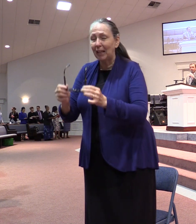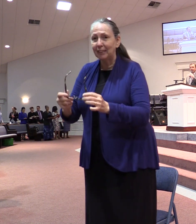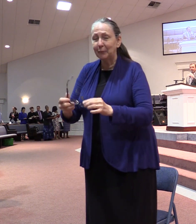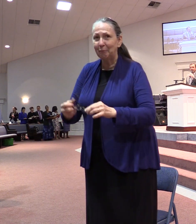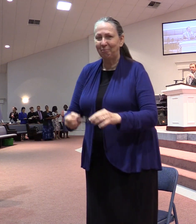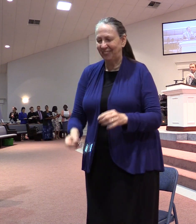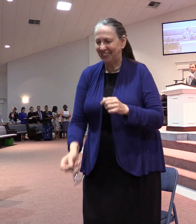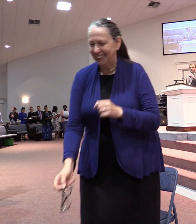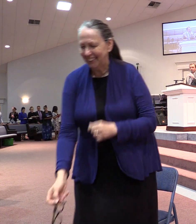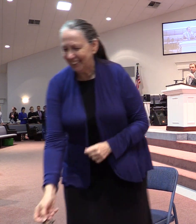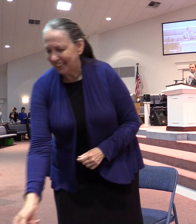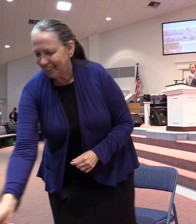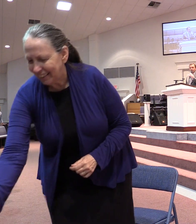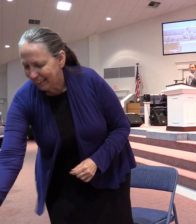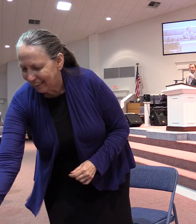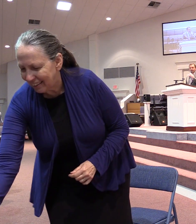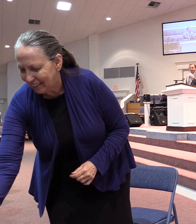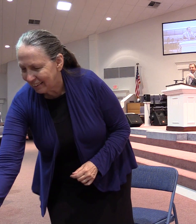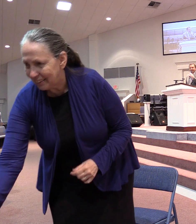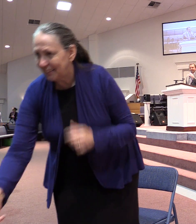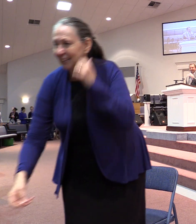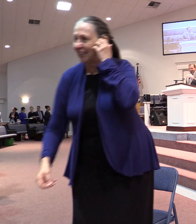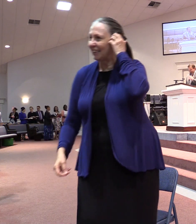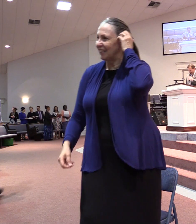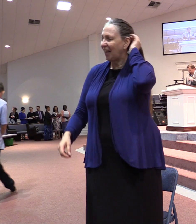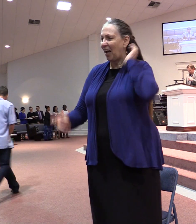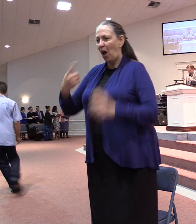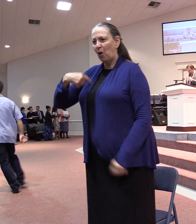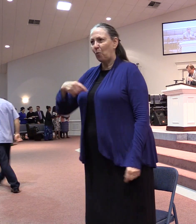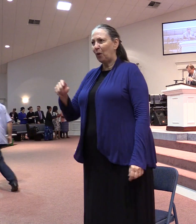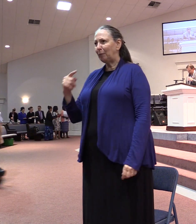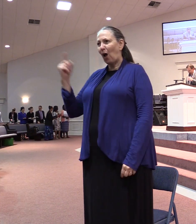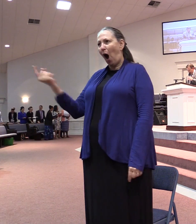Now look back at him and say, you're supposed to always be here.